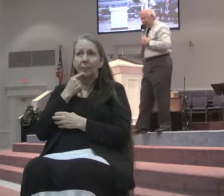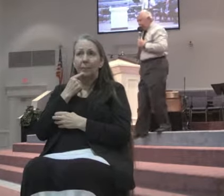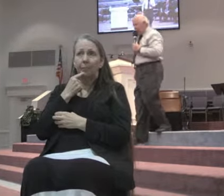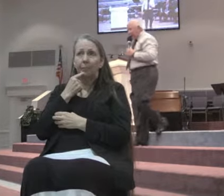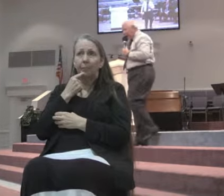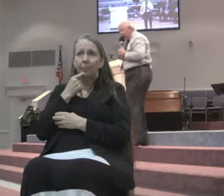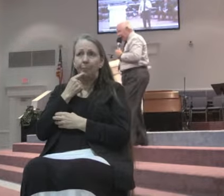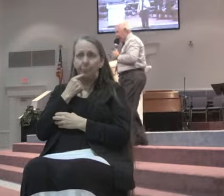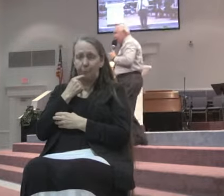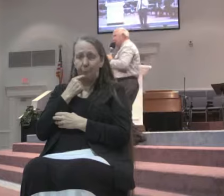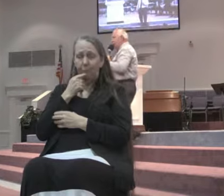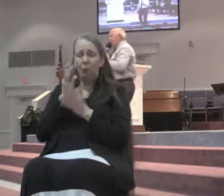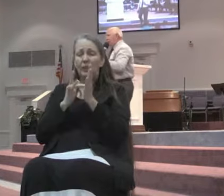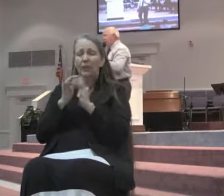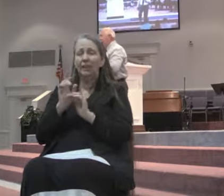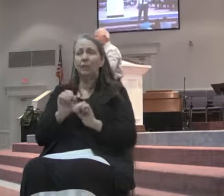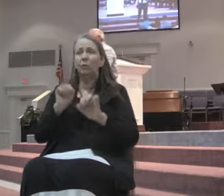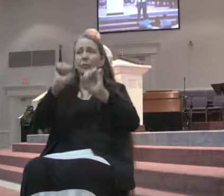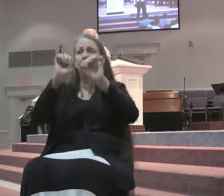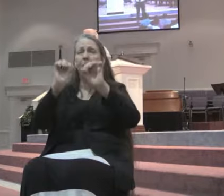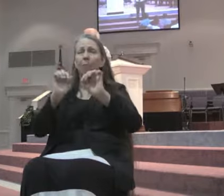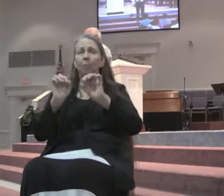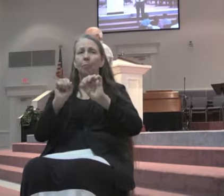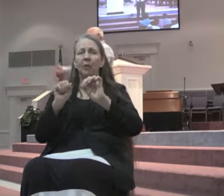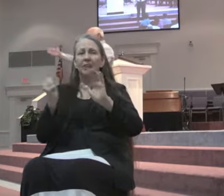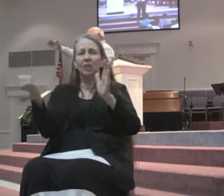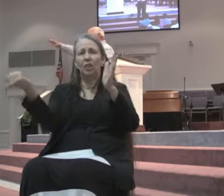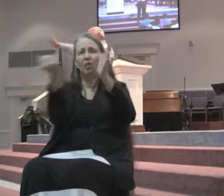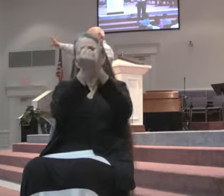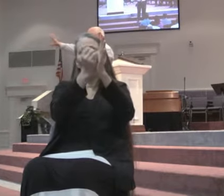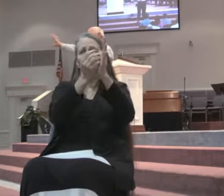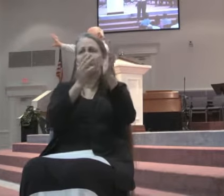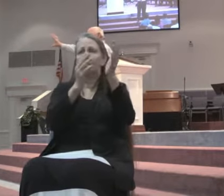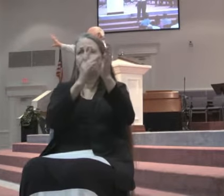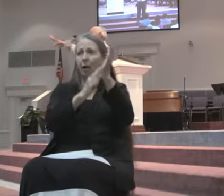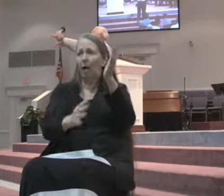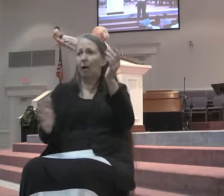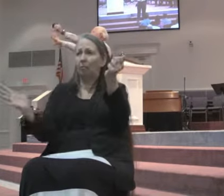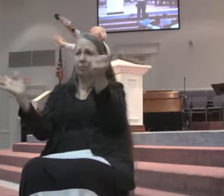when I was crucified, He said, I opened the veil.